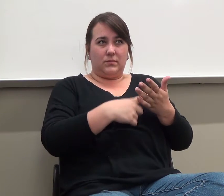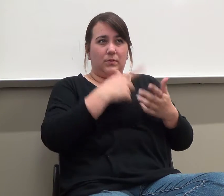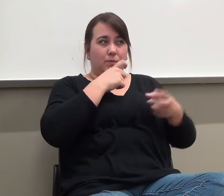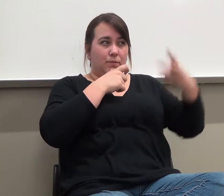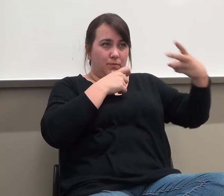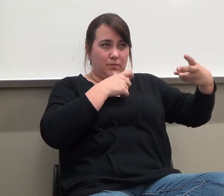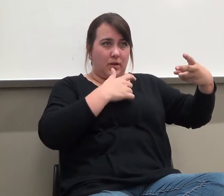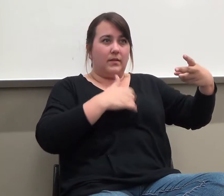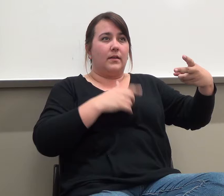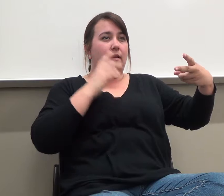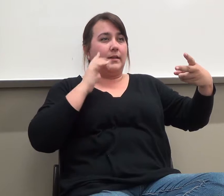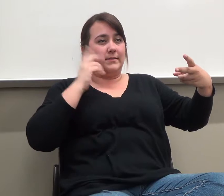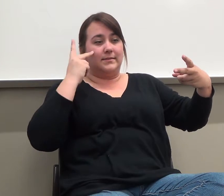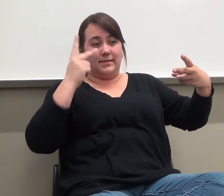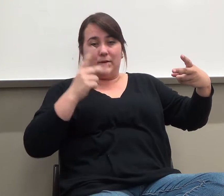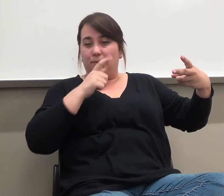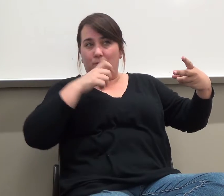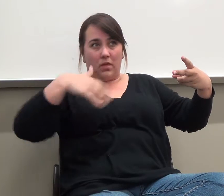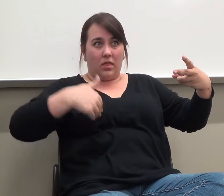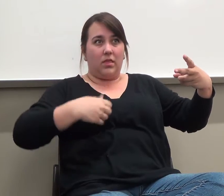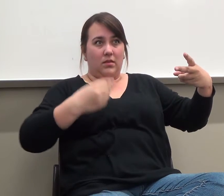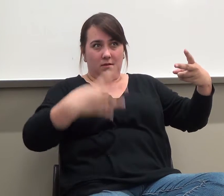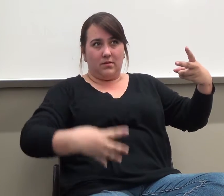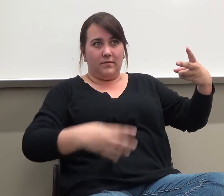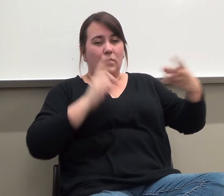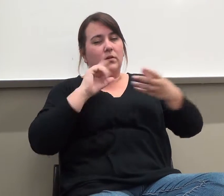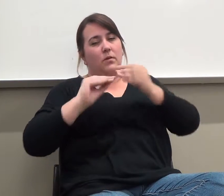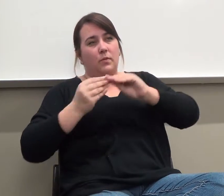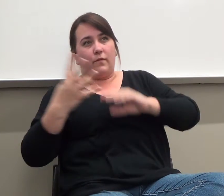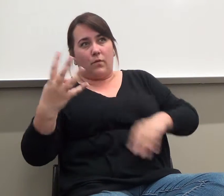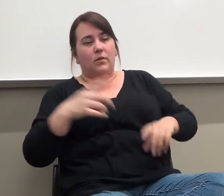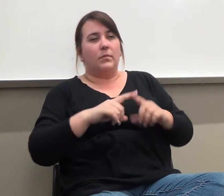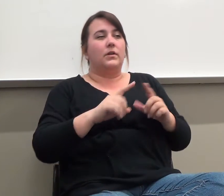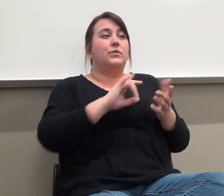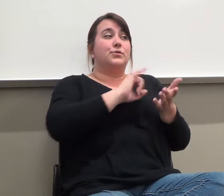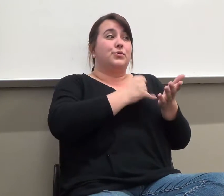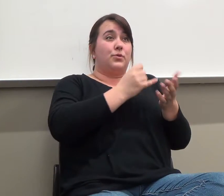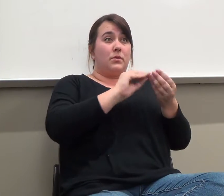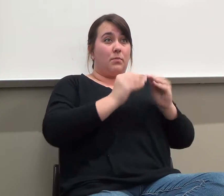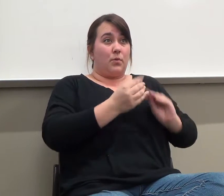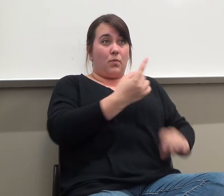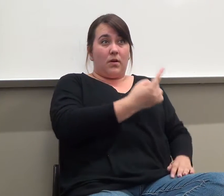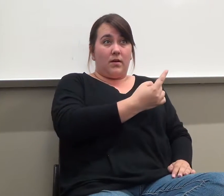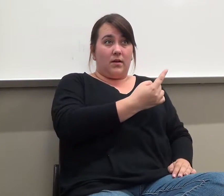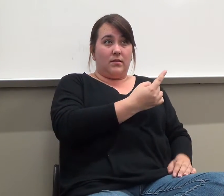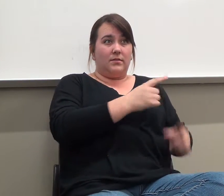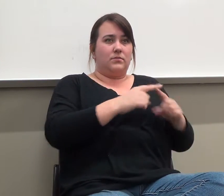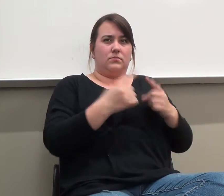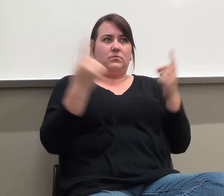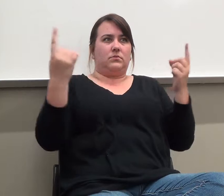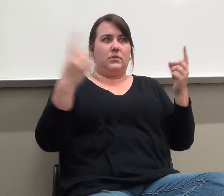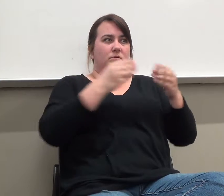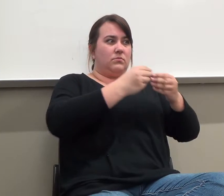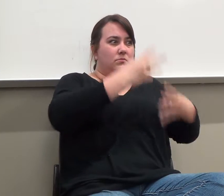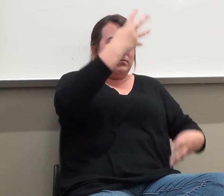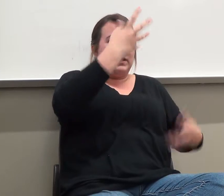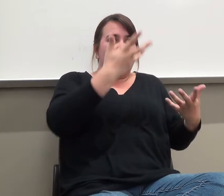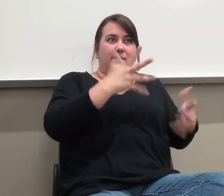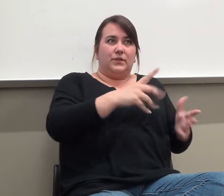lot of people who haven't for number 4. But on number 1, it's like the other way around. It's like, I think there are 4 people